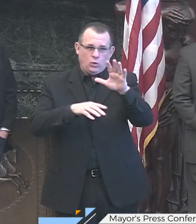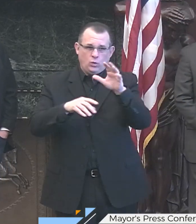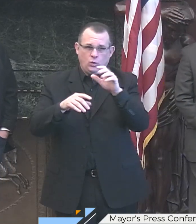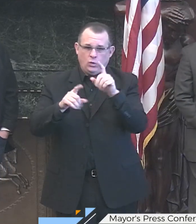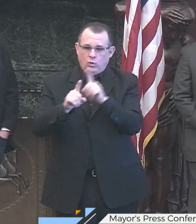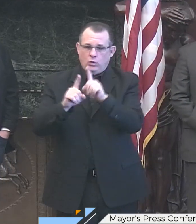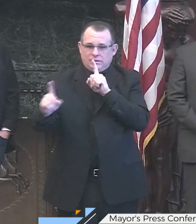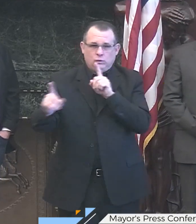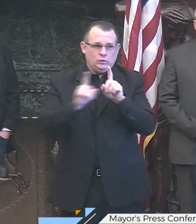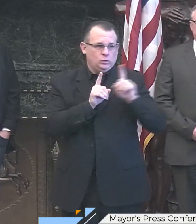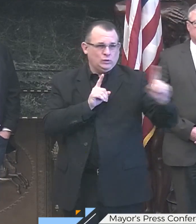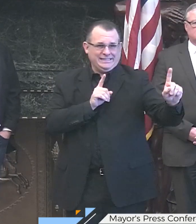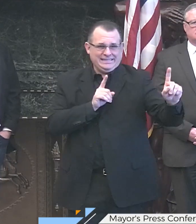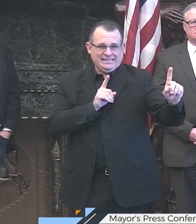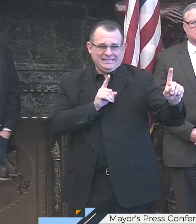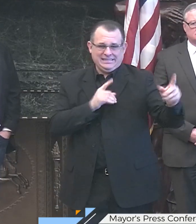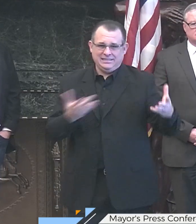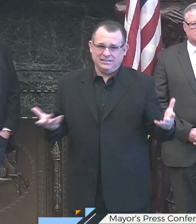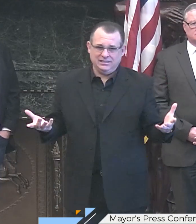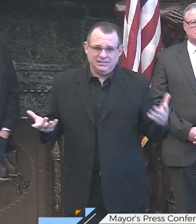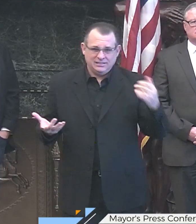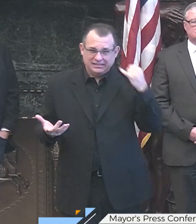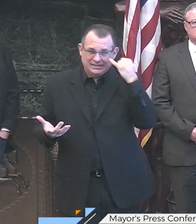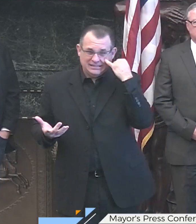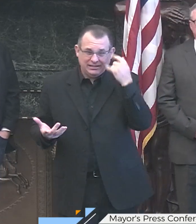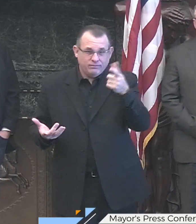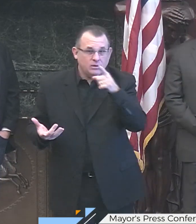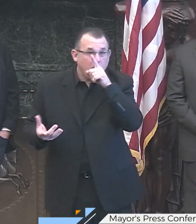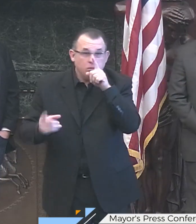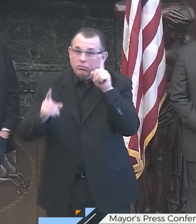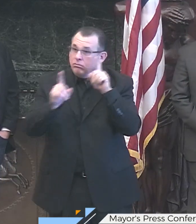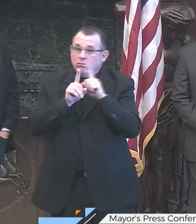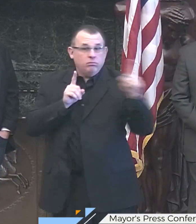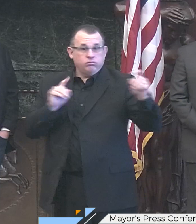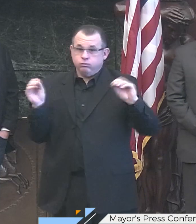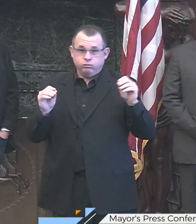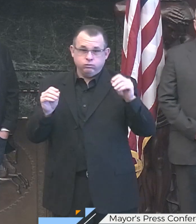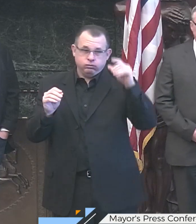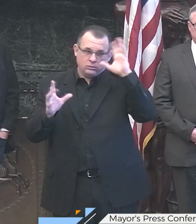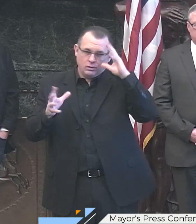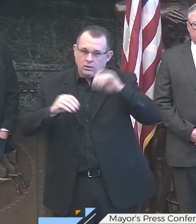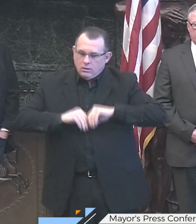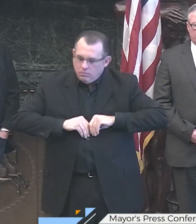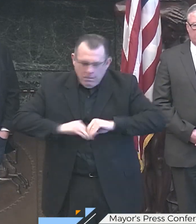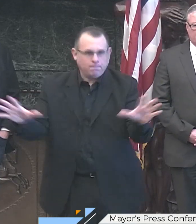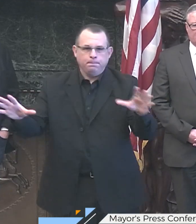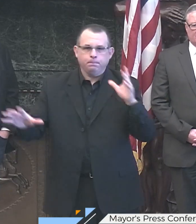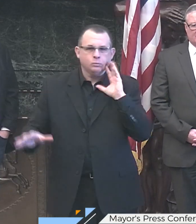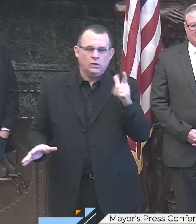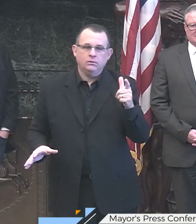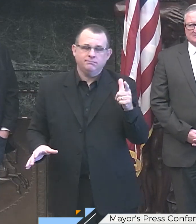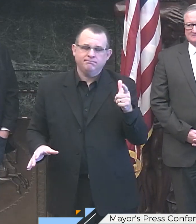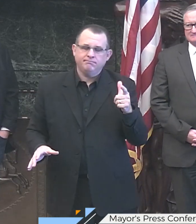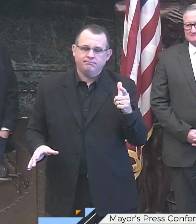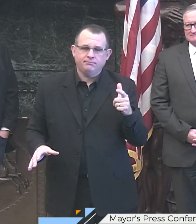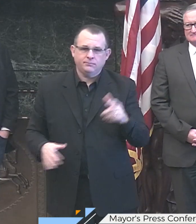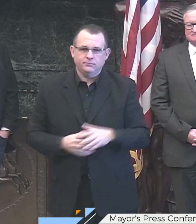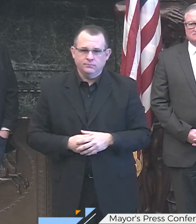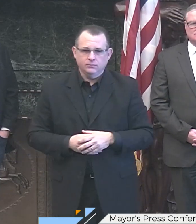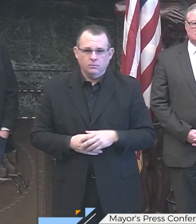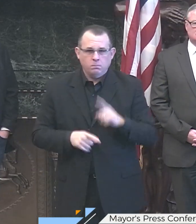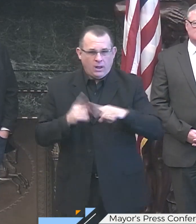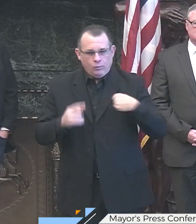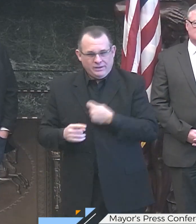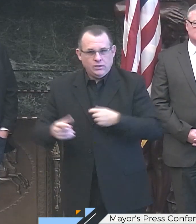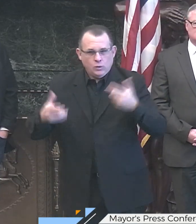were to spread unchecked, we know that we would greatly exceed the number of ventilators we have. But we have taken these social distancing